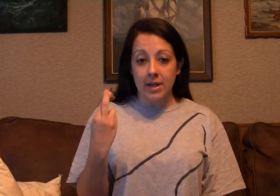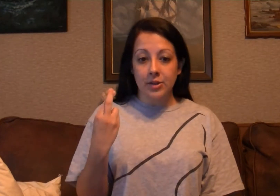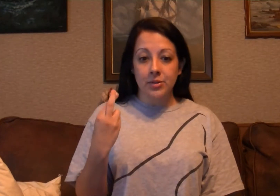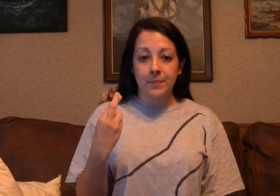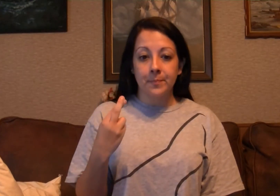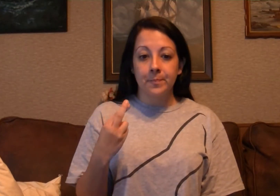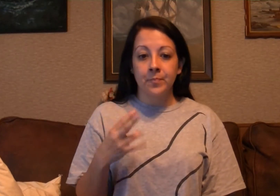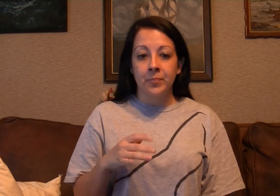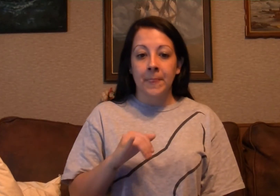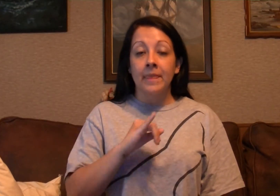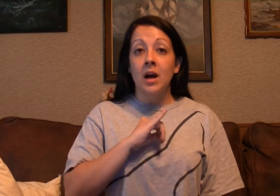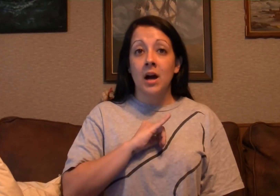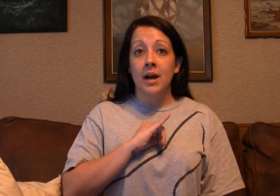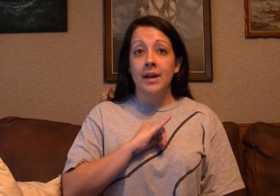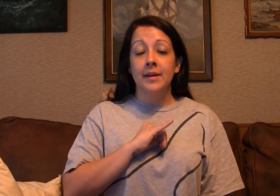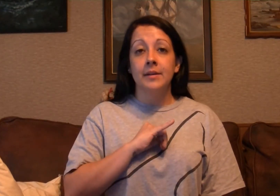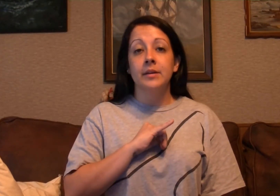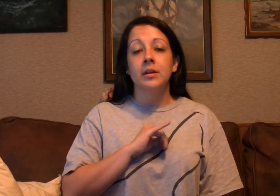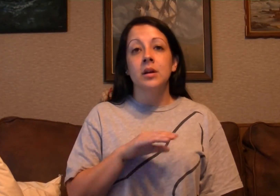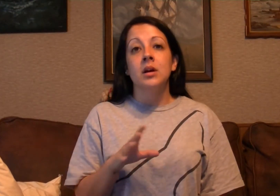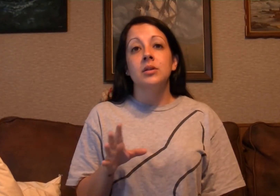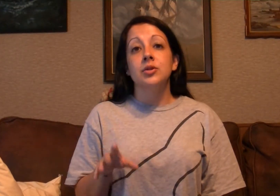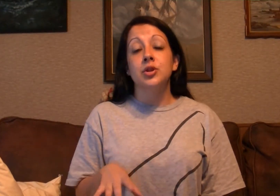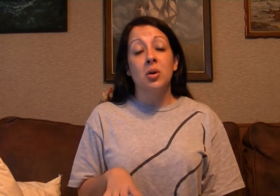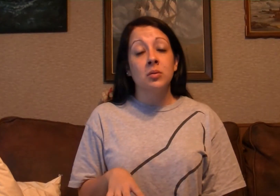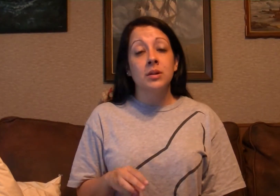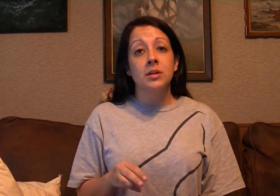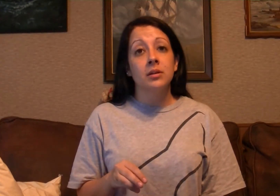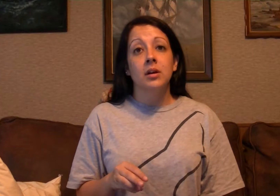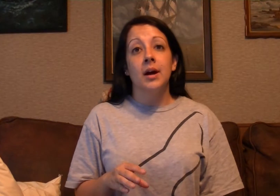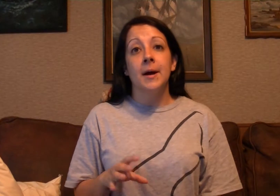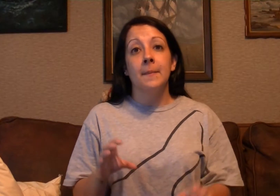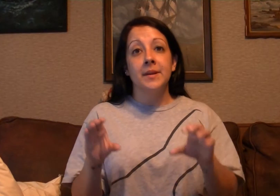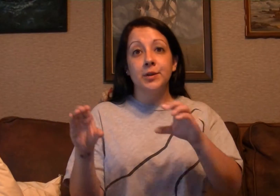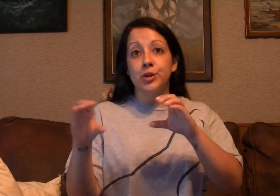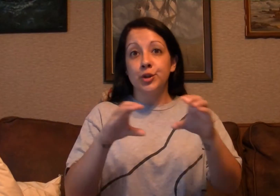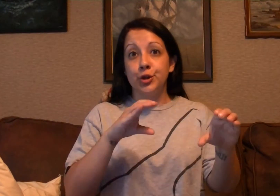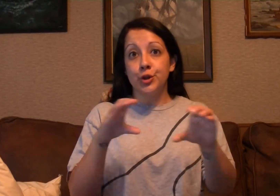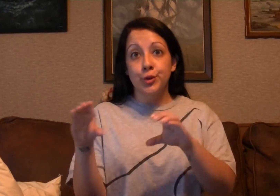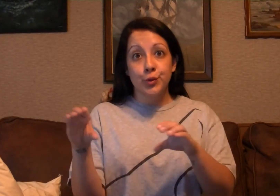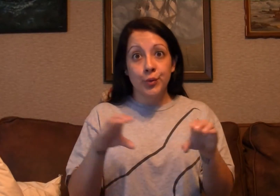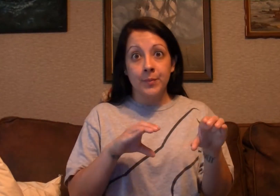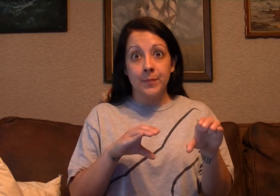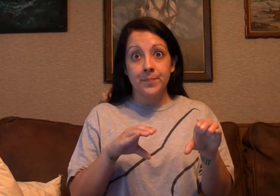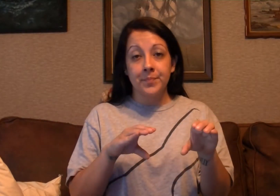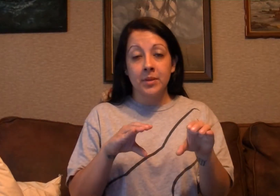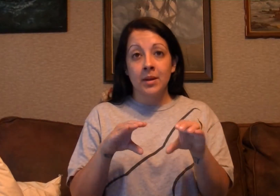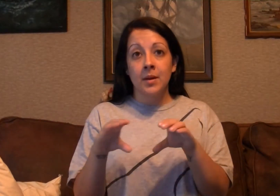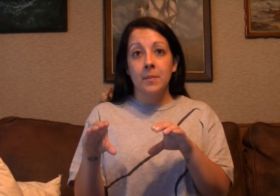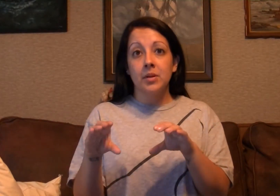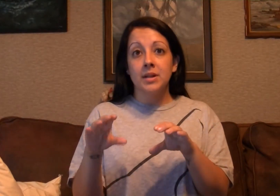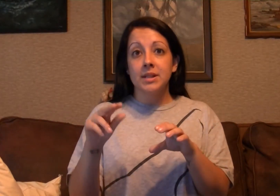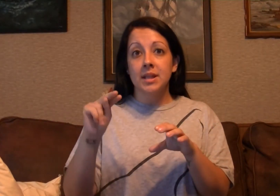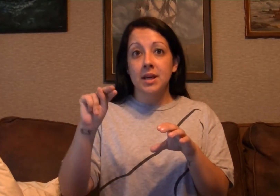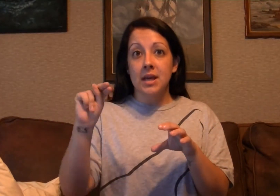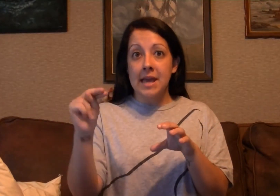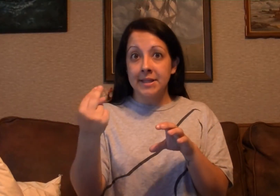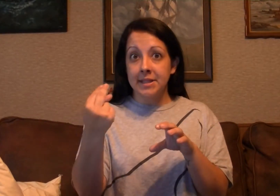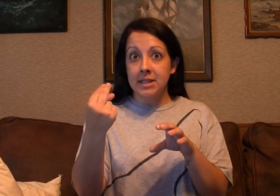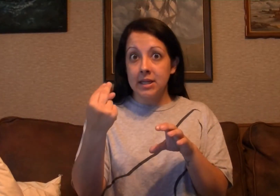Rage. I. Don't is do plus the nt